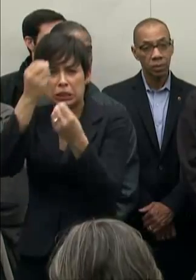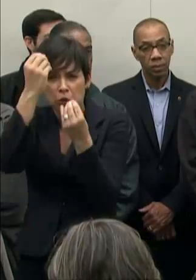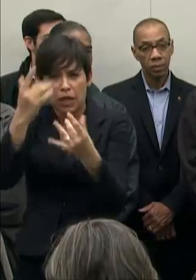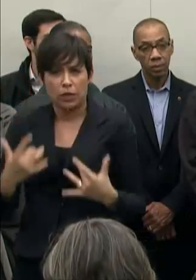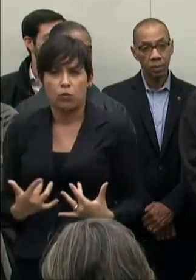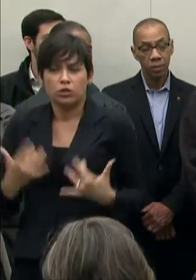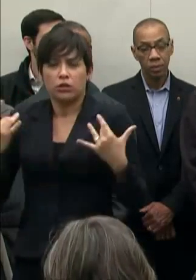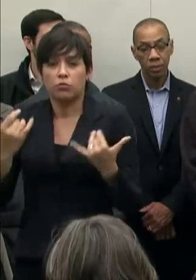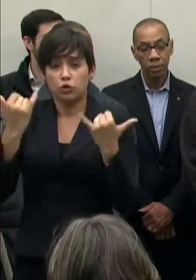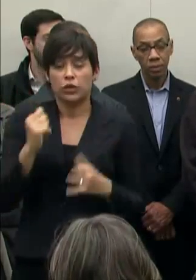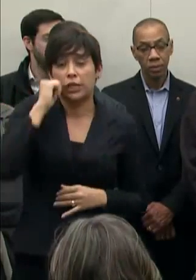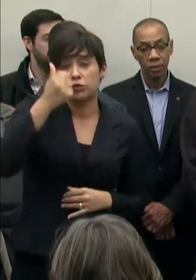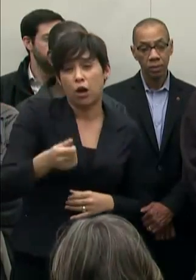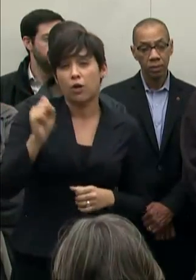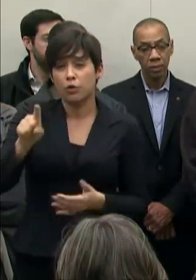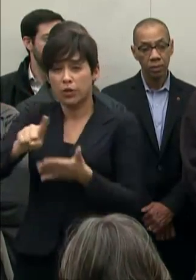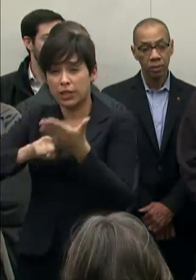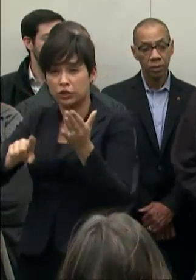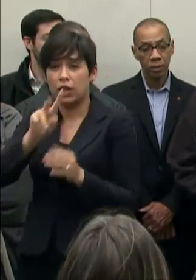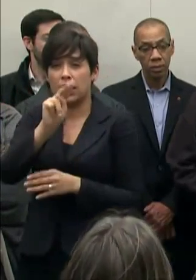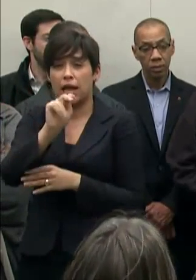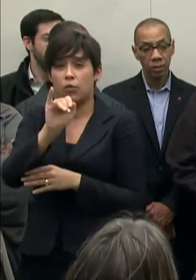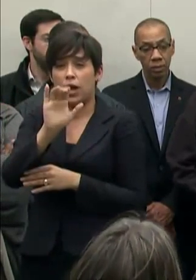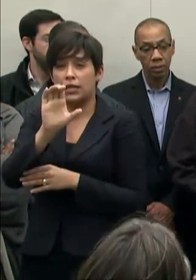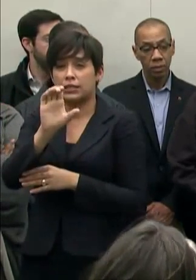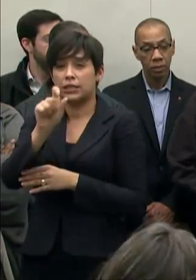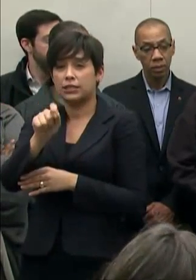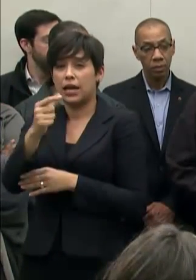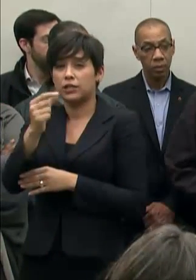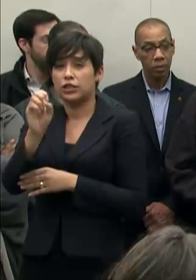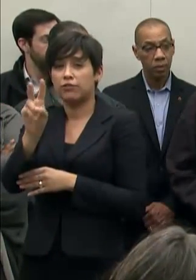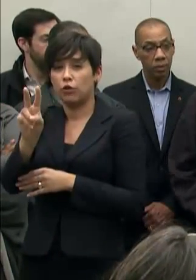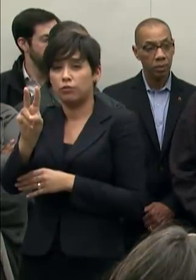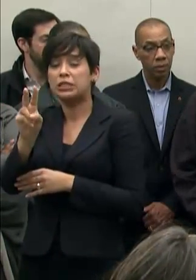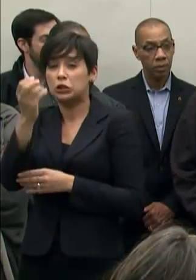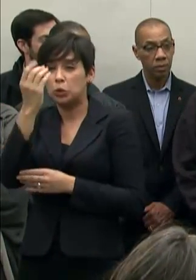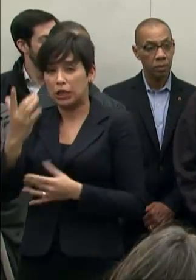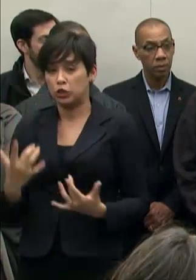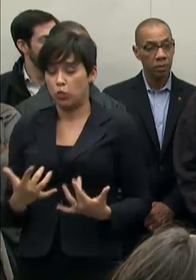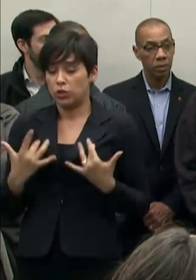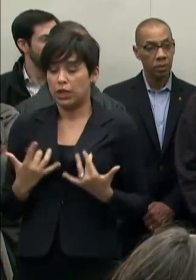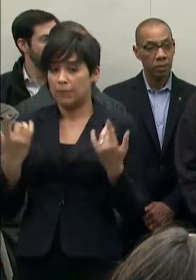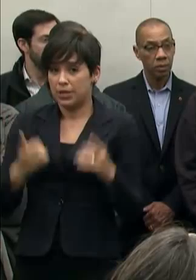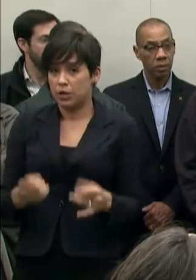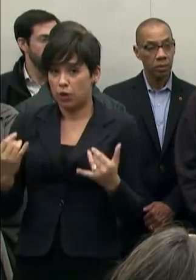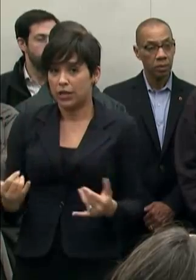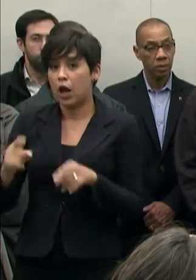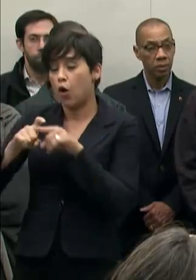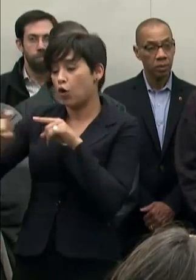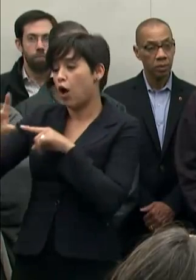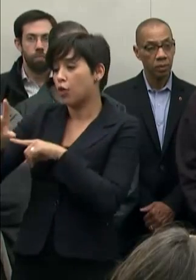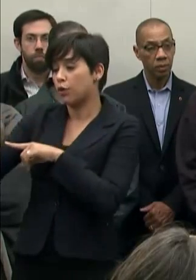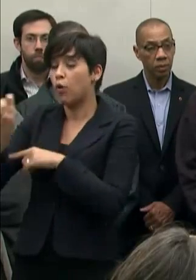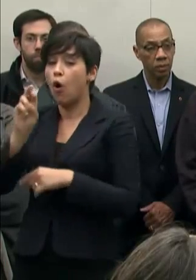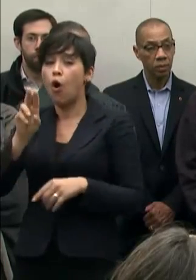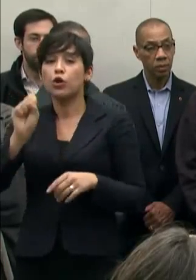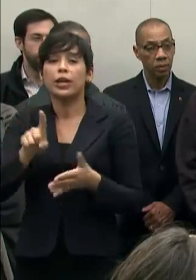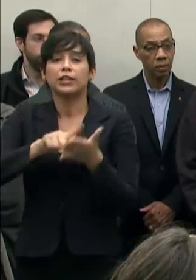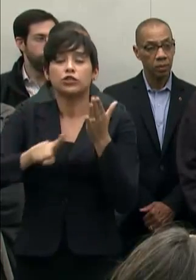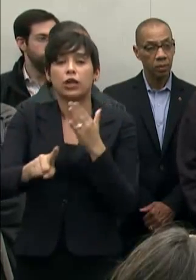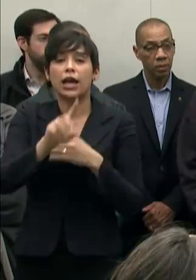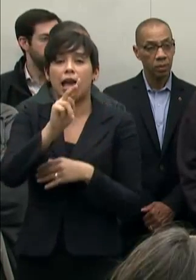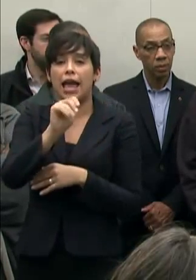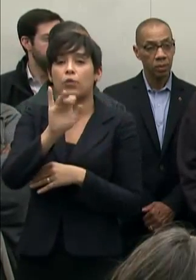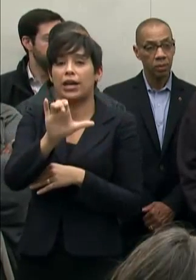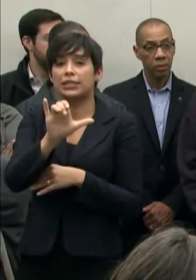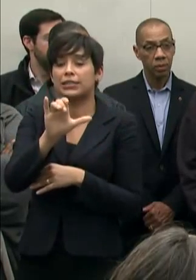visit NYC.gov for updates or call 311. You can follow NYC Mayor's Office on Twitter. But the most important